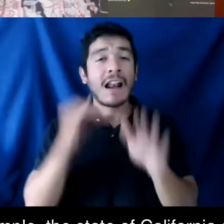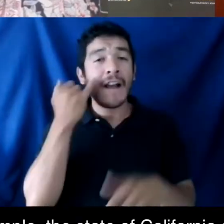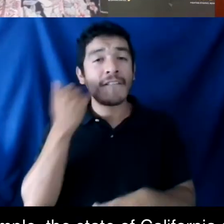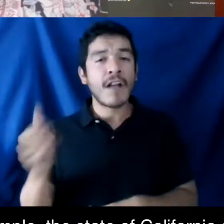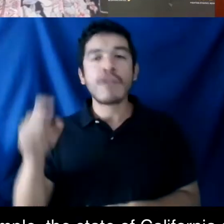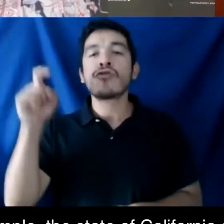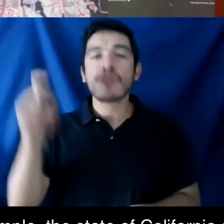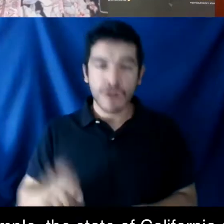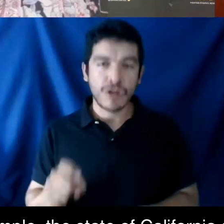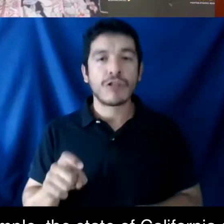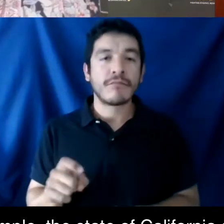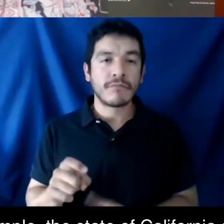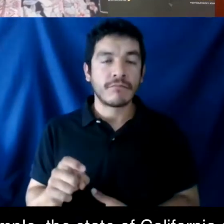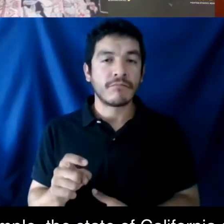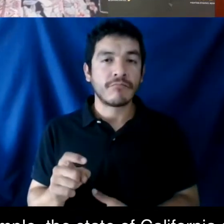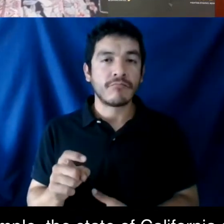should